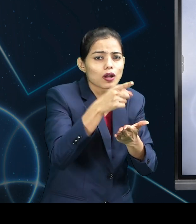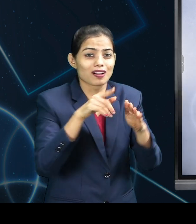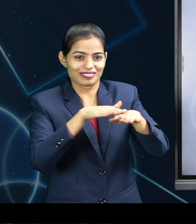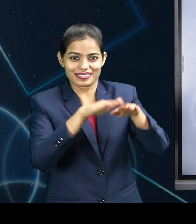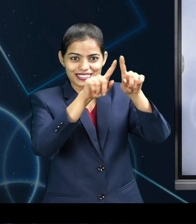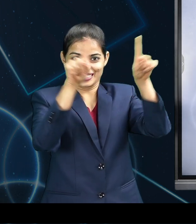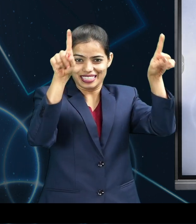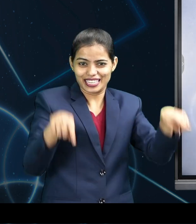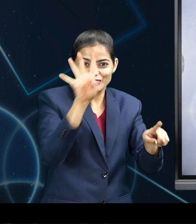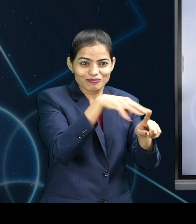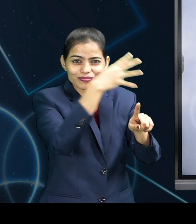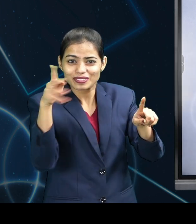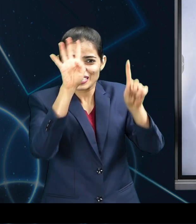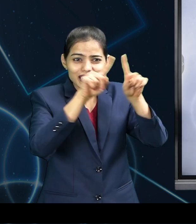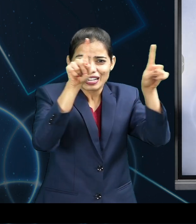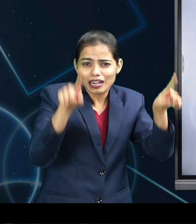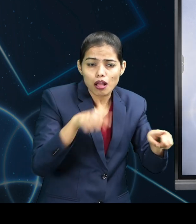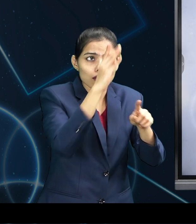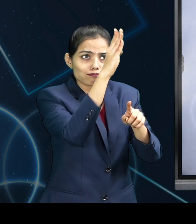Organize data in tables with rows and columns.